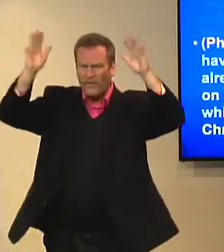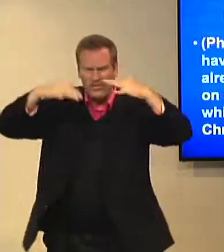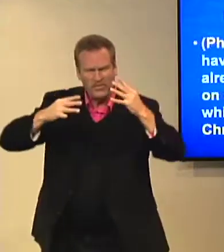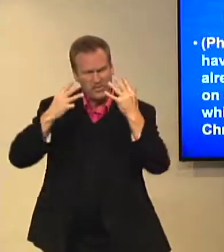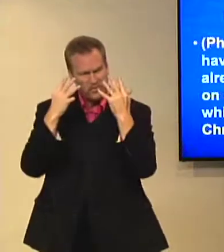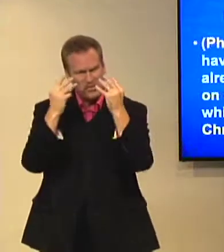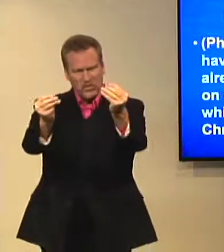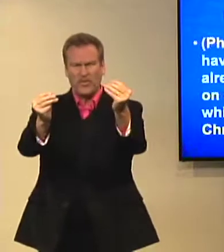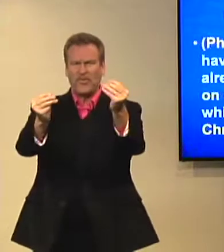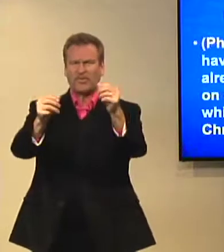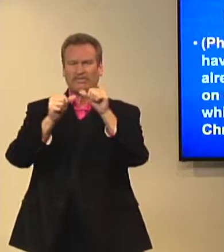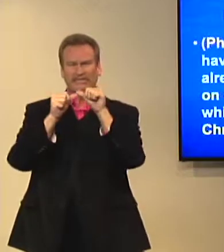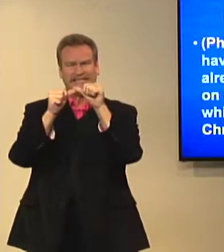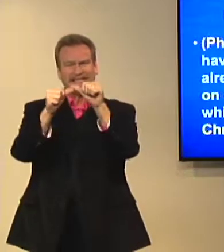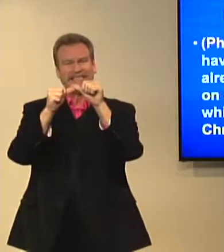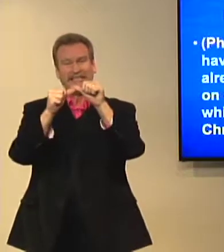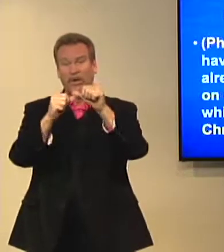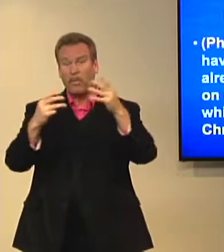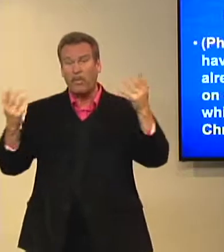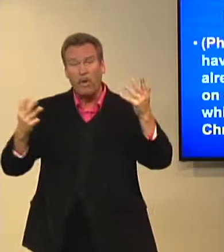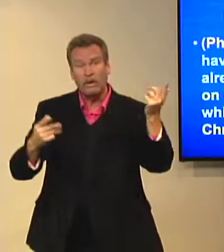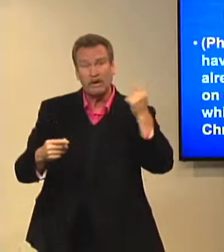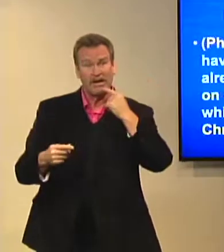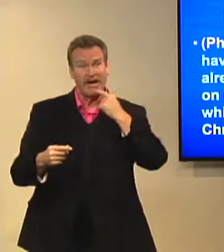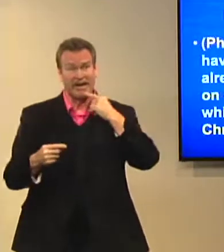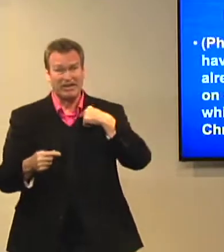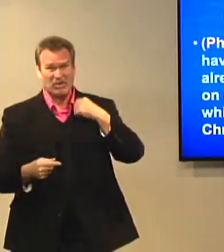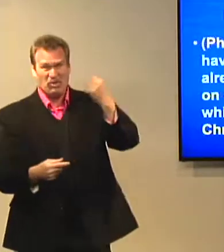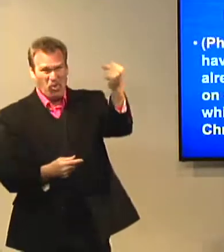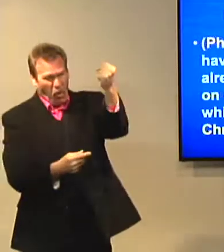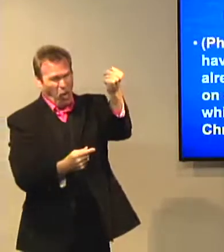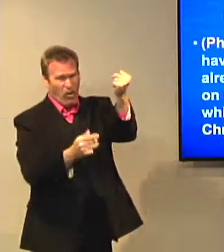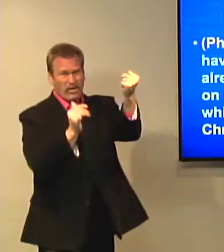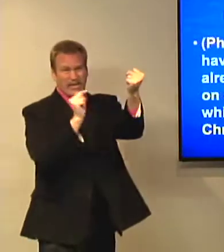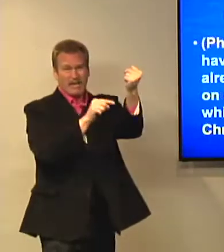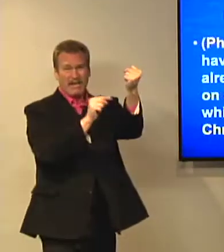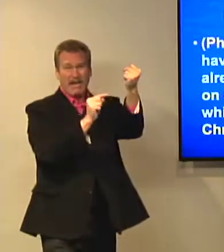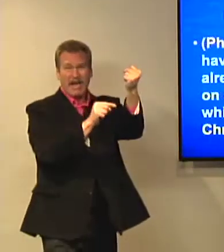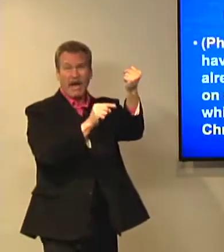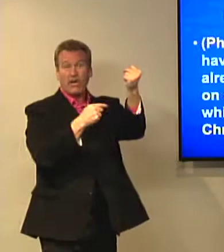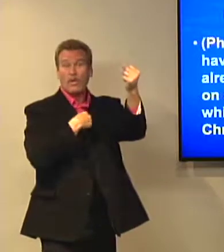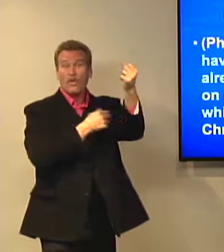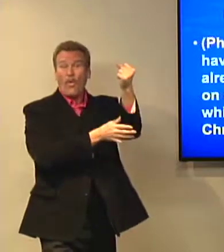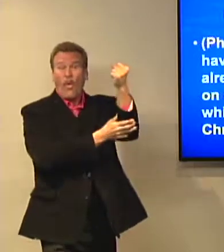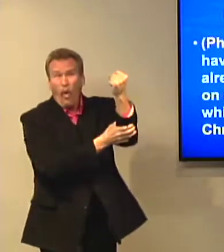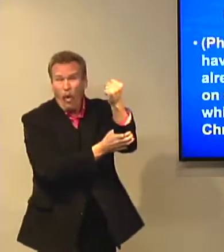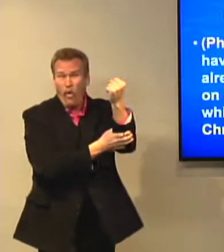he presses on. He goes on and continues on his way. It says, so that I may lay